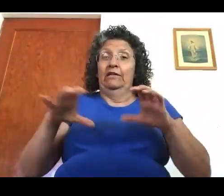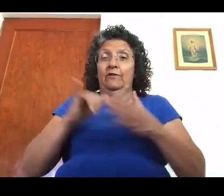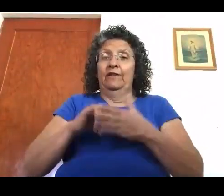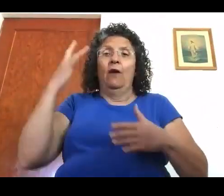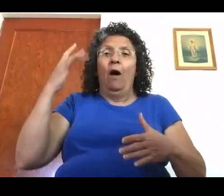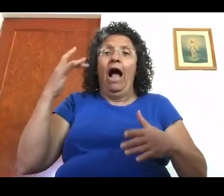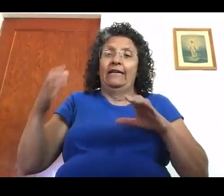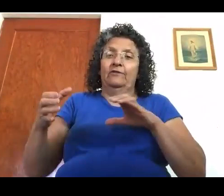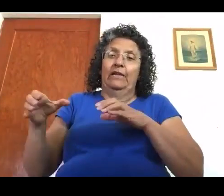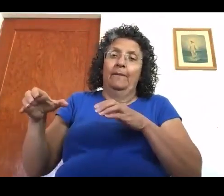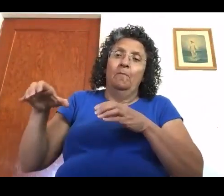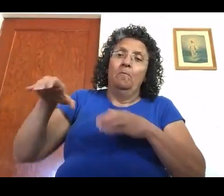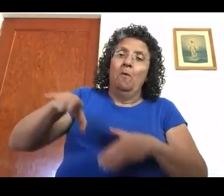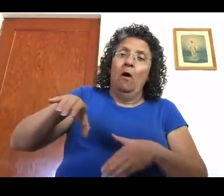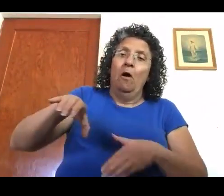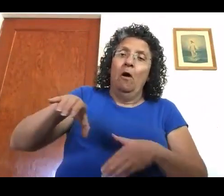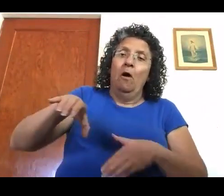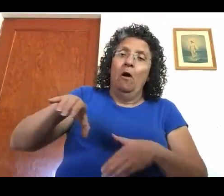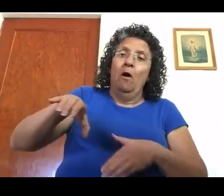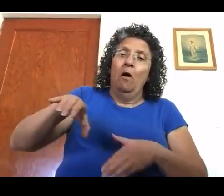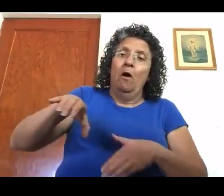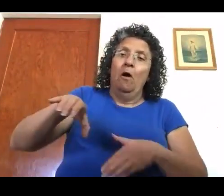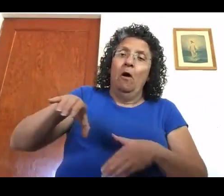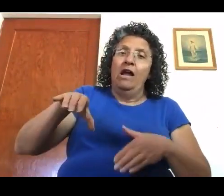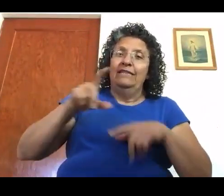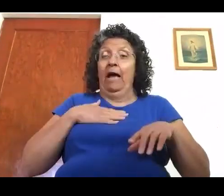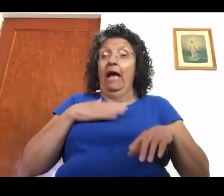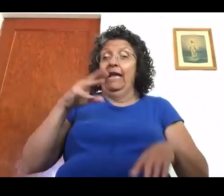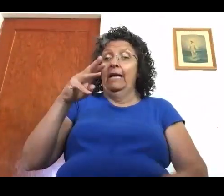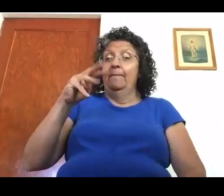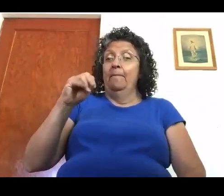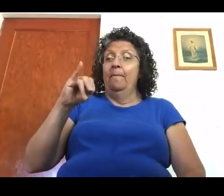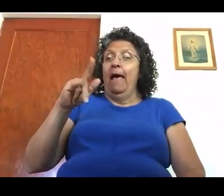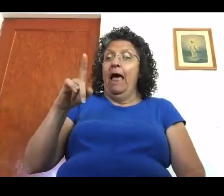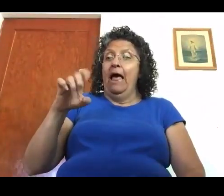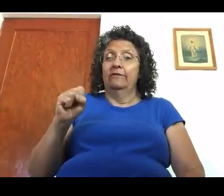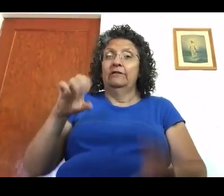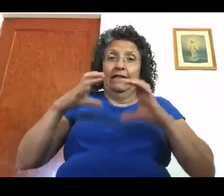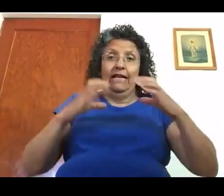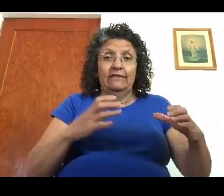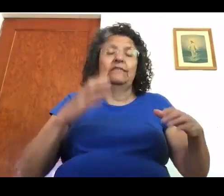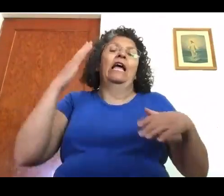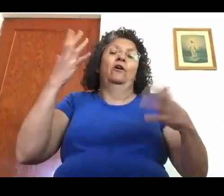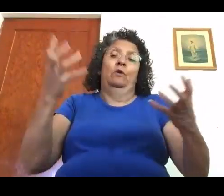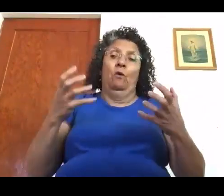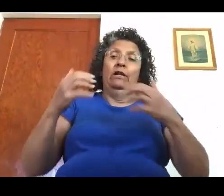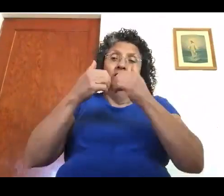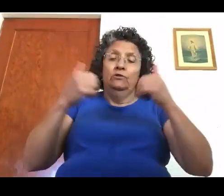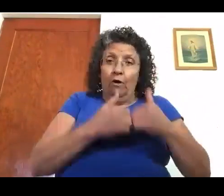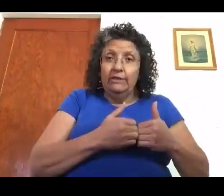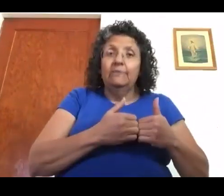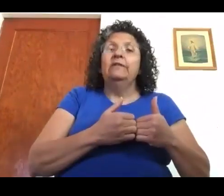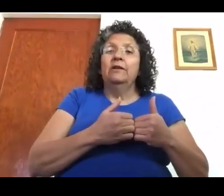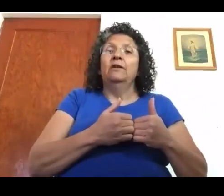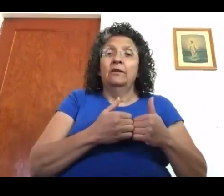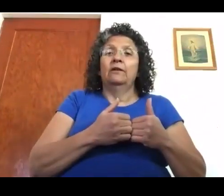garden classes and we're about to plant them or we're about to sort them, or I say we're going to do something with these seeds, everybody just wants to play